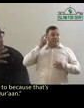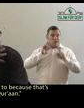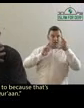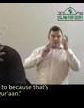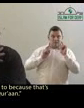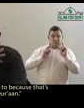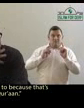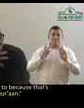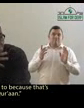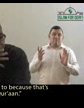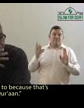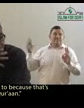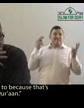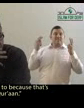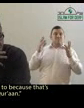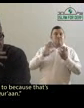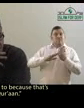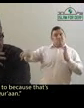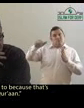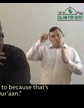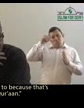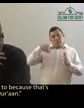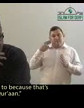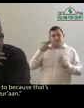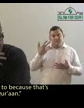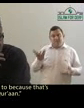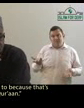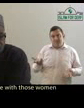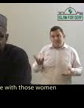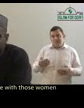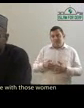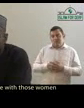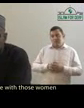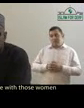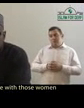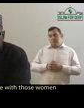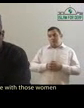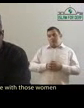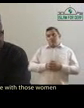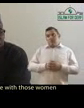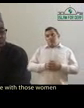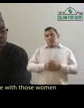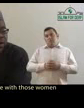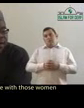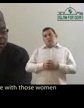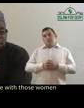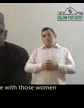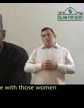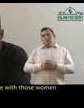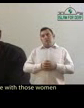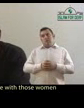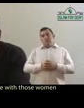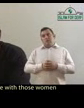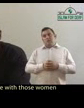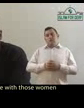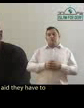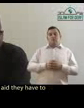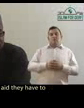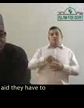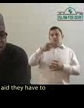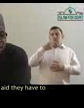I had to because that's how we were told to in the Quran. I don't agree with those women